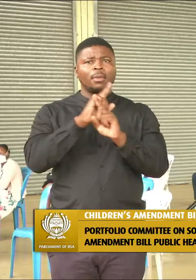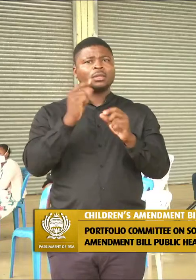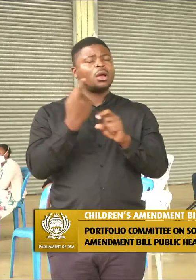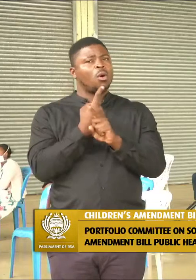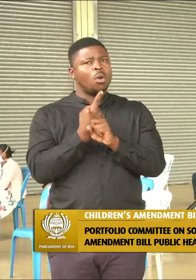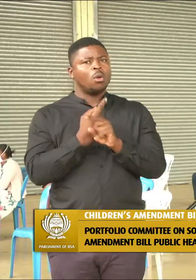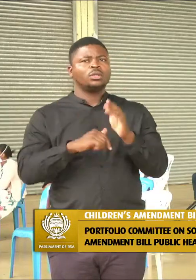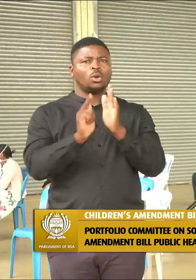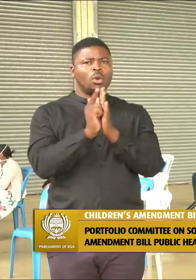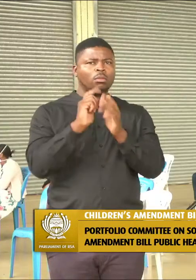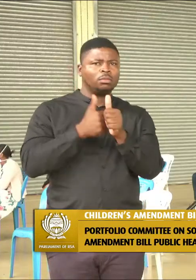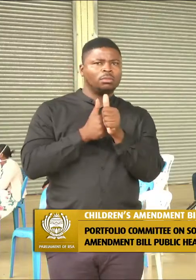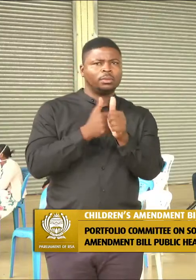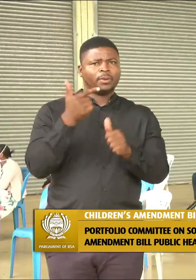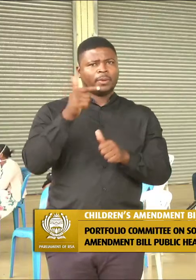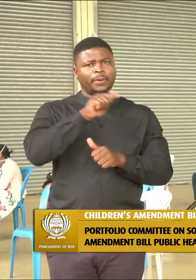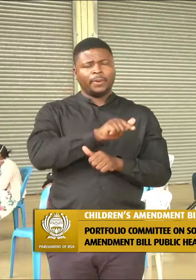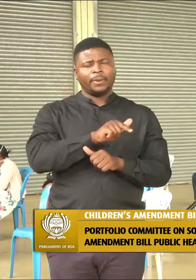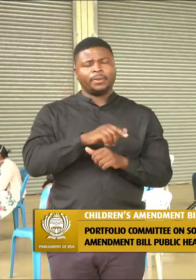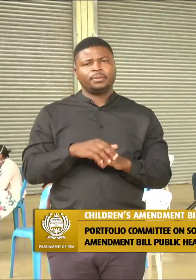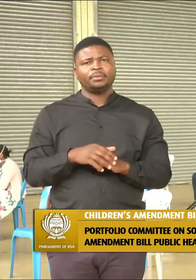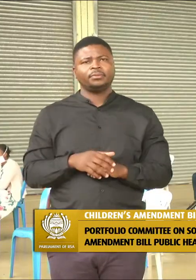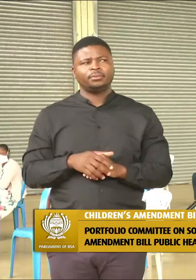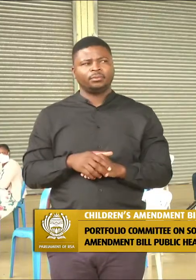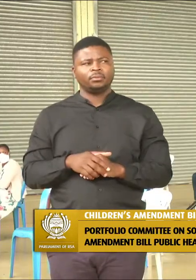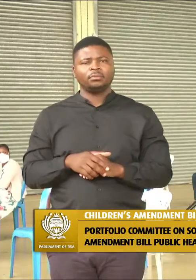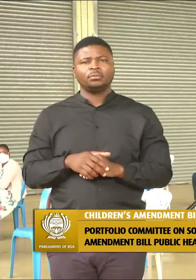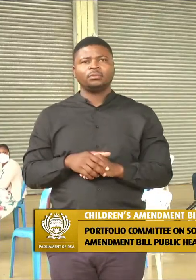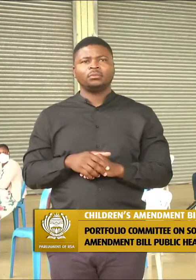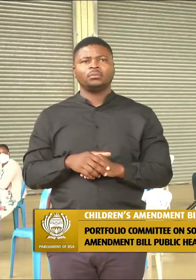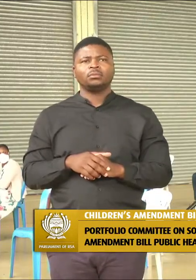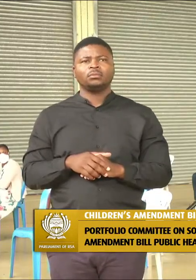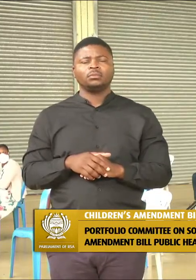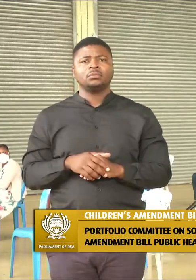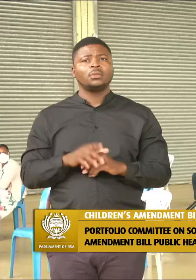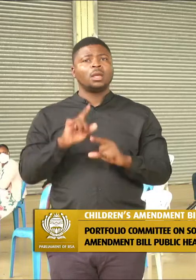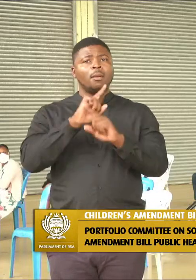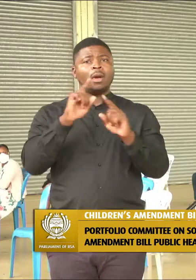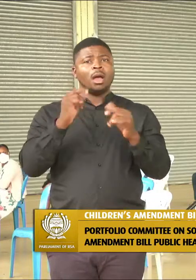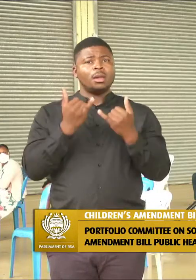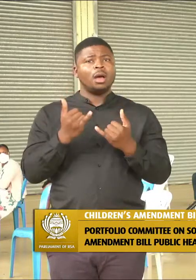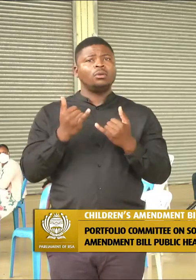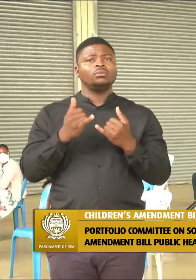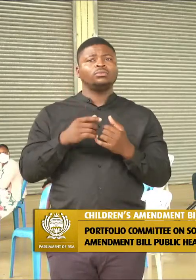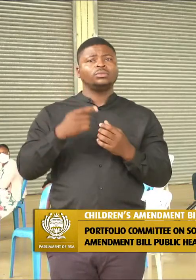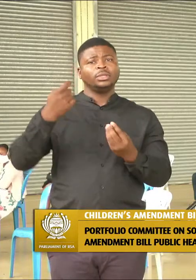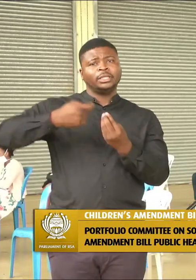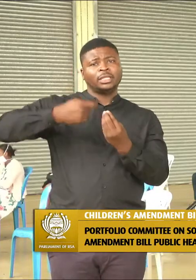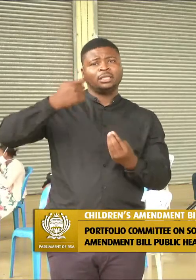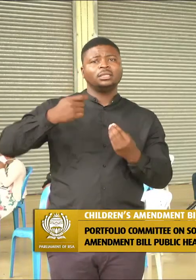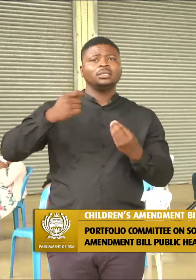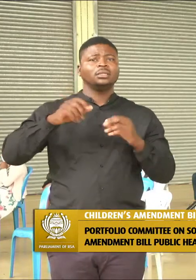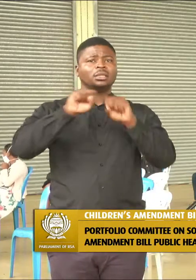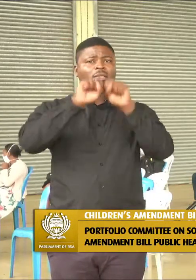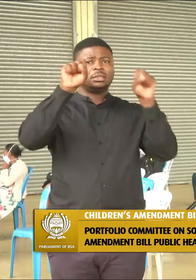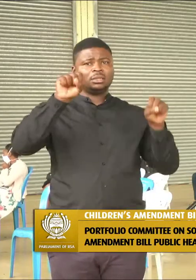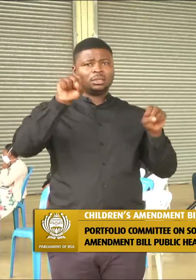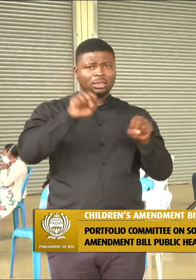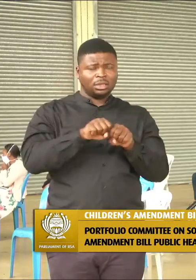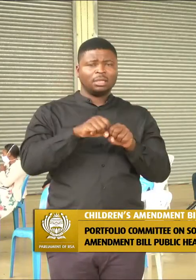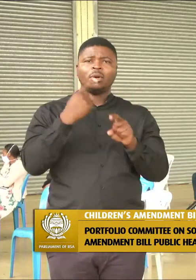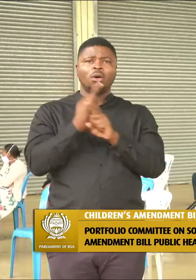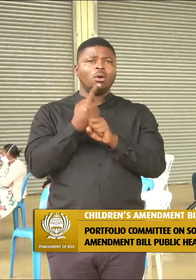emgwaqeni. My experiences thus far with the system, and I'll take you through it very quickly, Ngizokhuluma